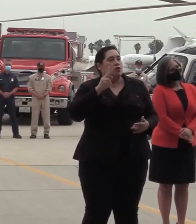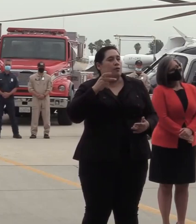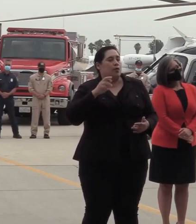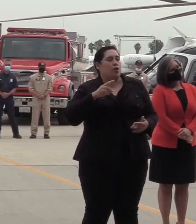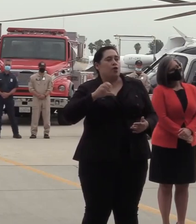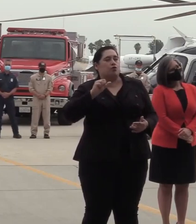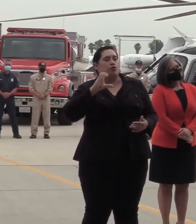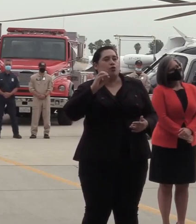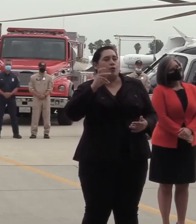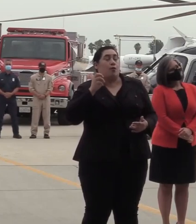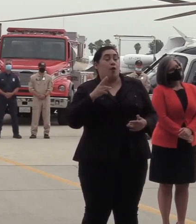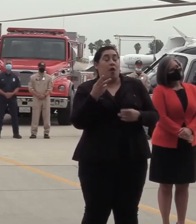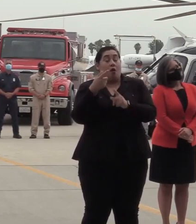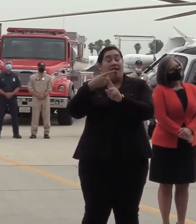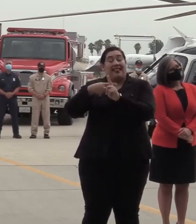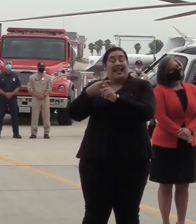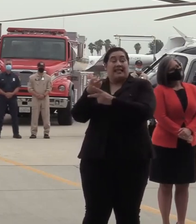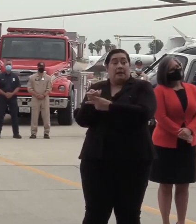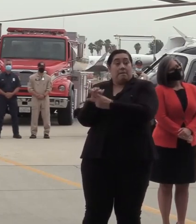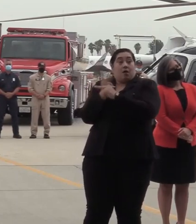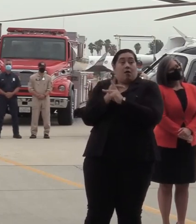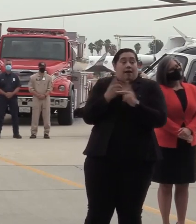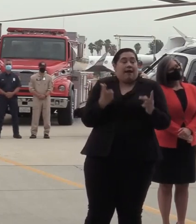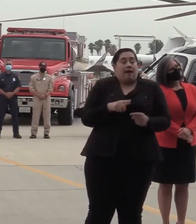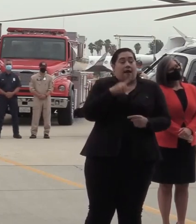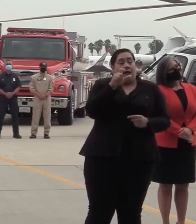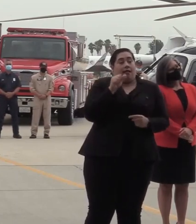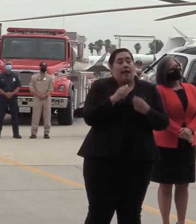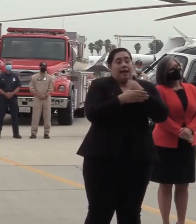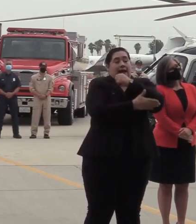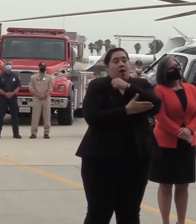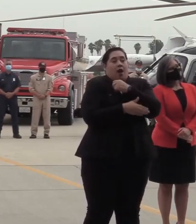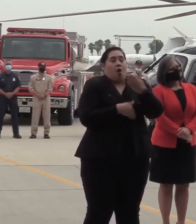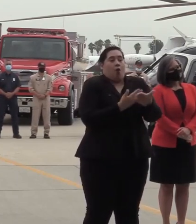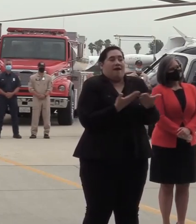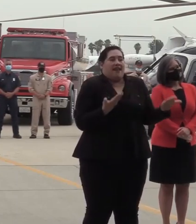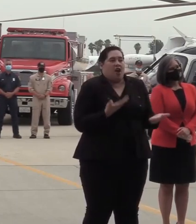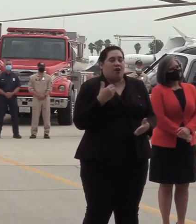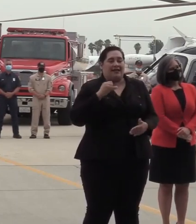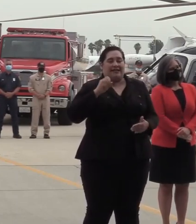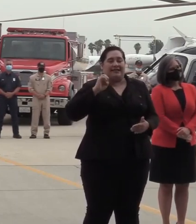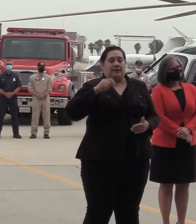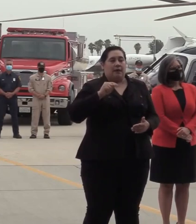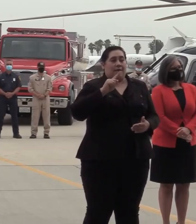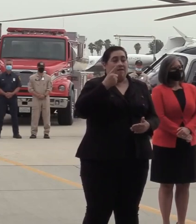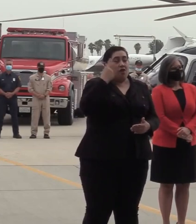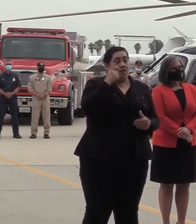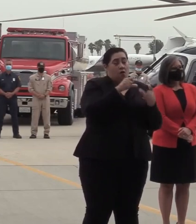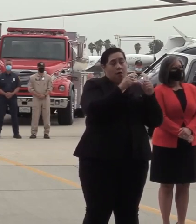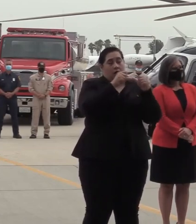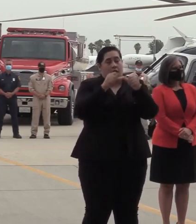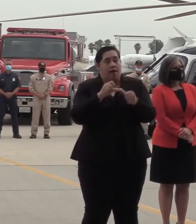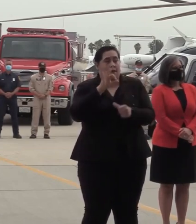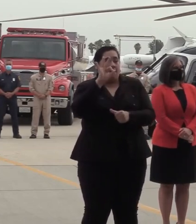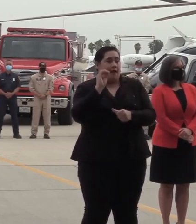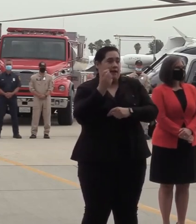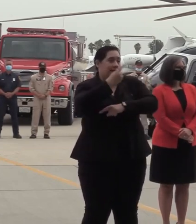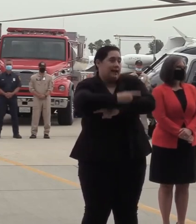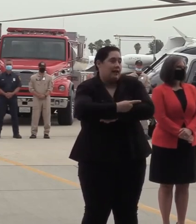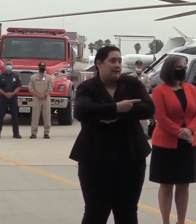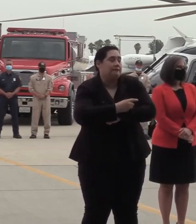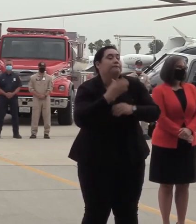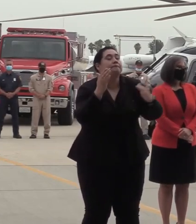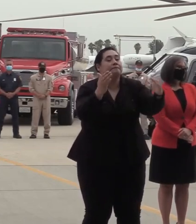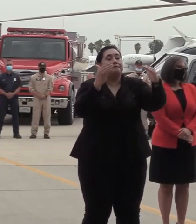and arrive here on September 1st for a 90-day period. A new resource we have this year, if